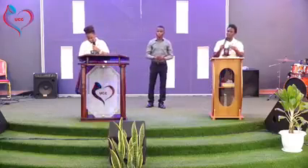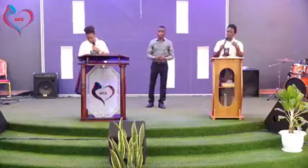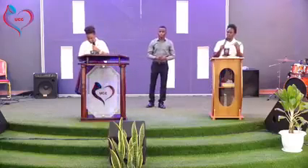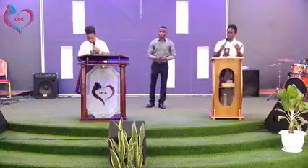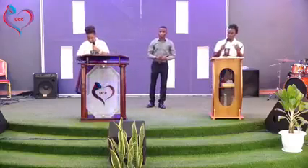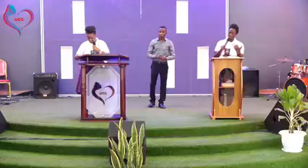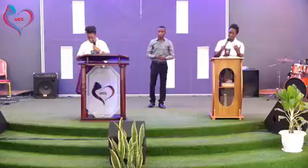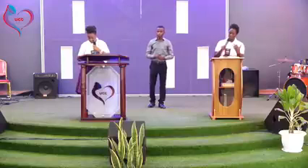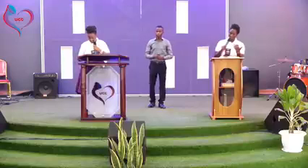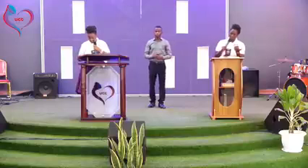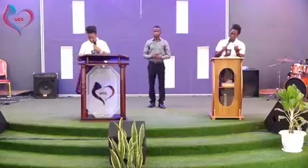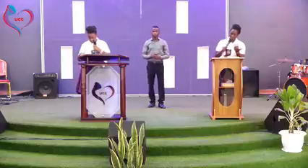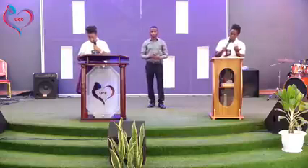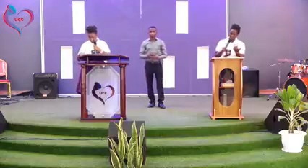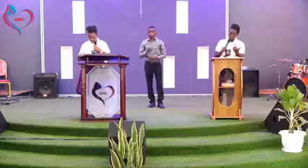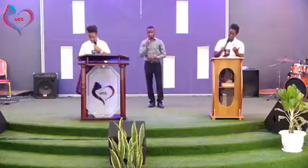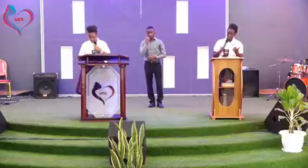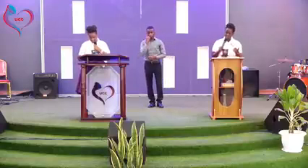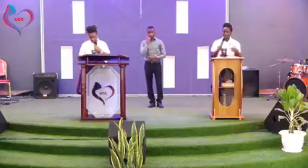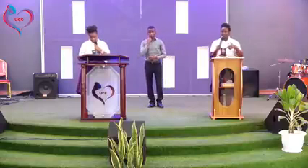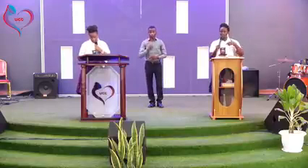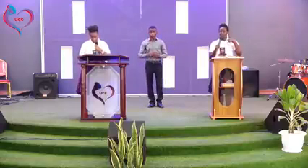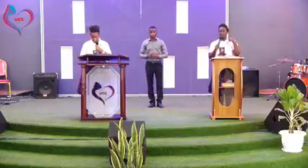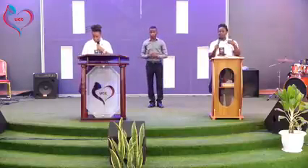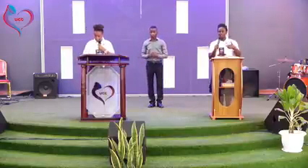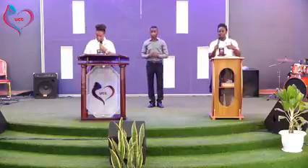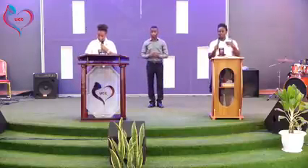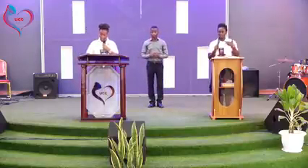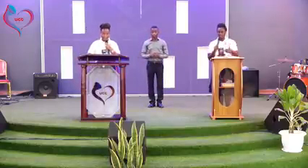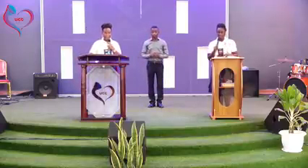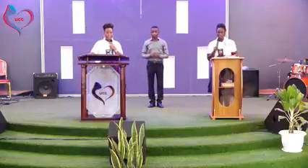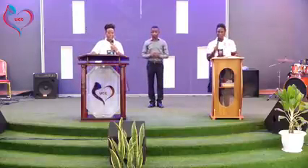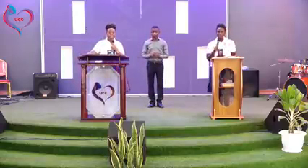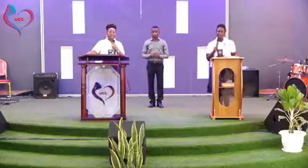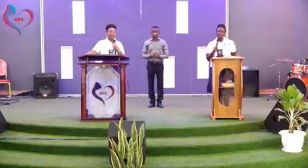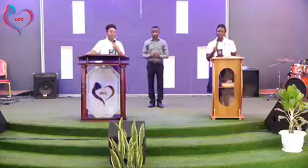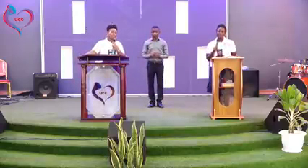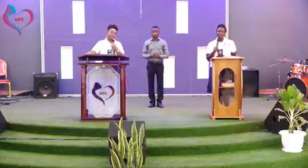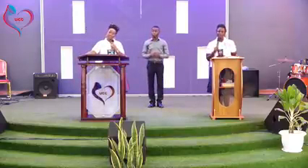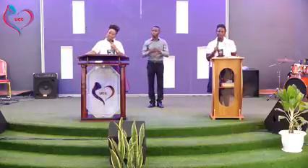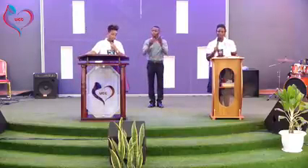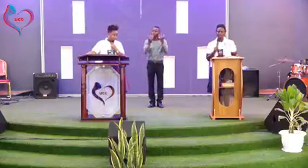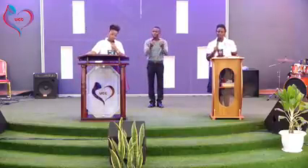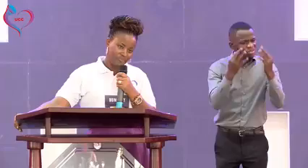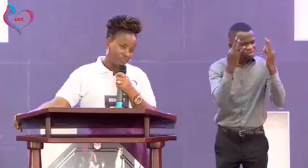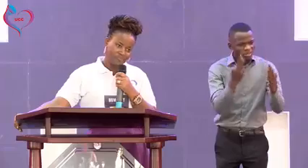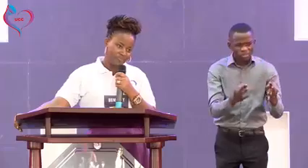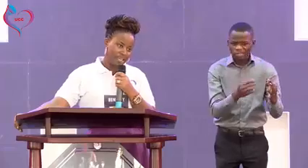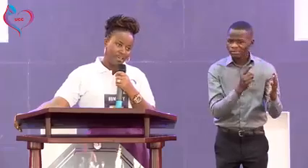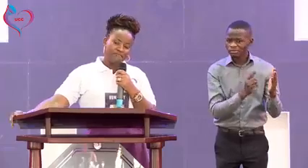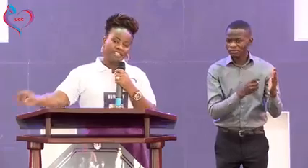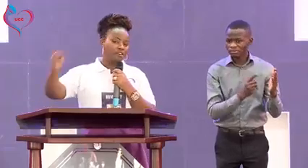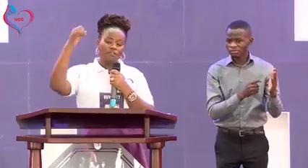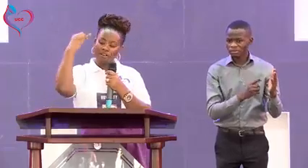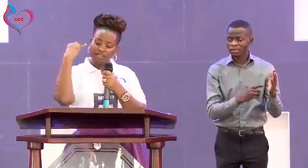anga, omsumba wange, ntisiri somesa kumateka na sabit. Those things. Ebin